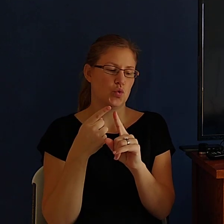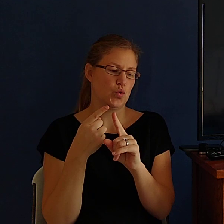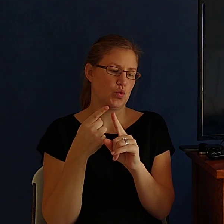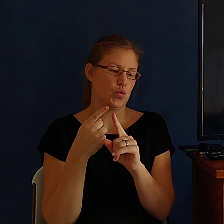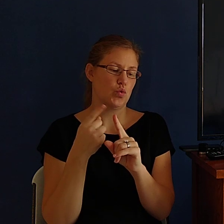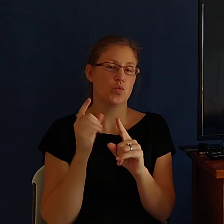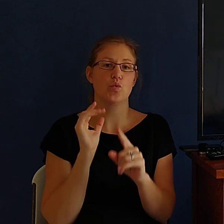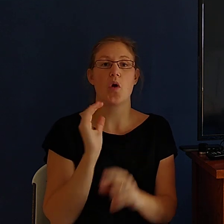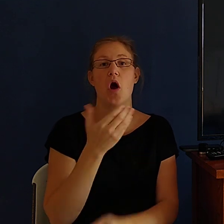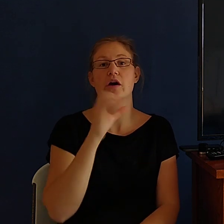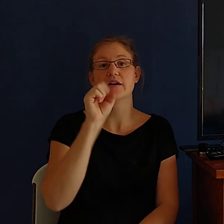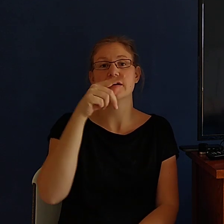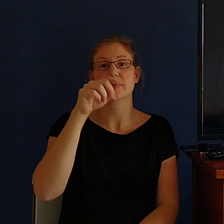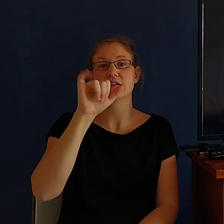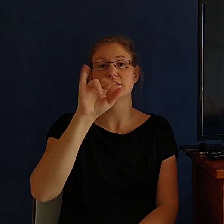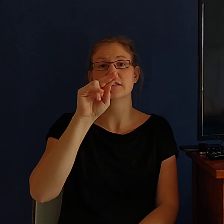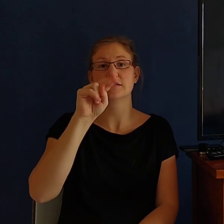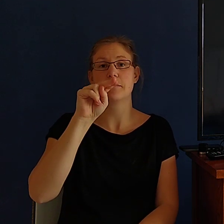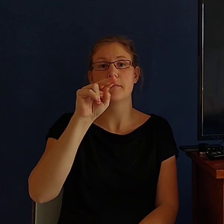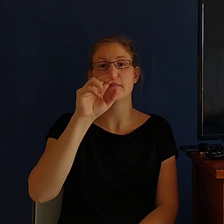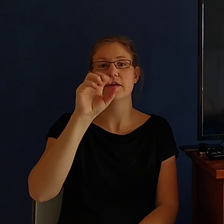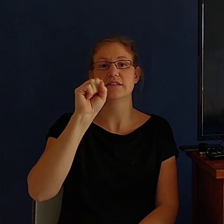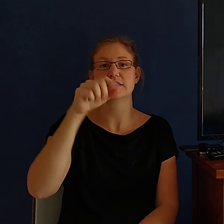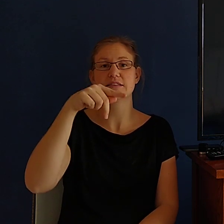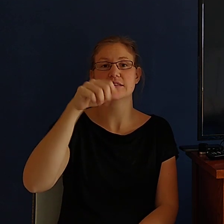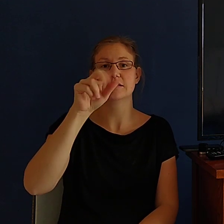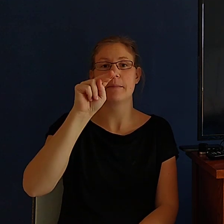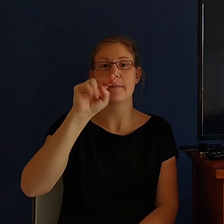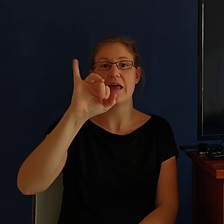spanning tree? So B here is connected to A and C.